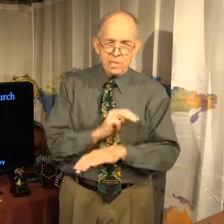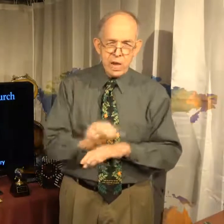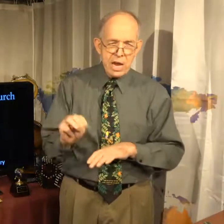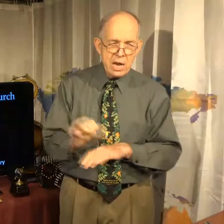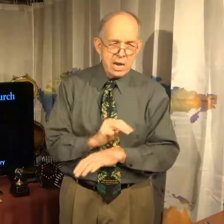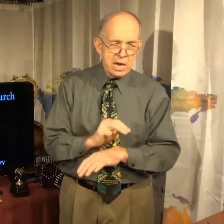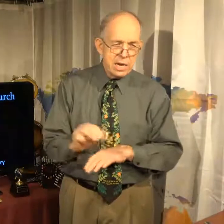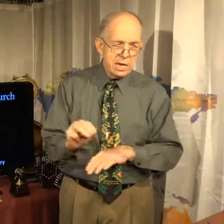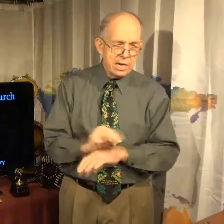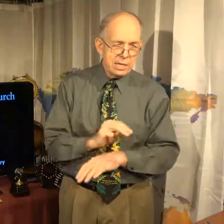Mystery